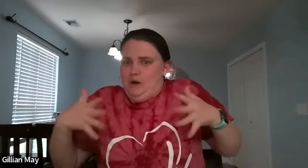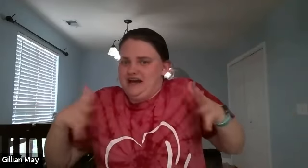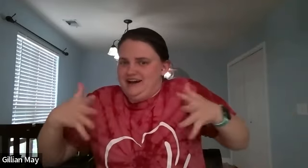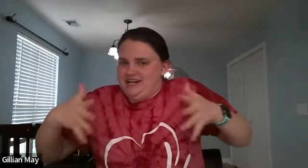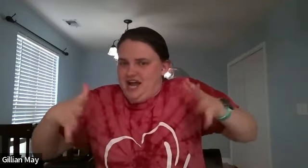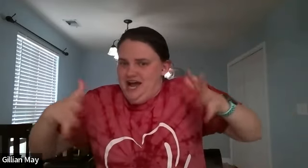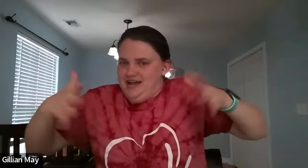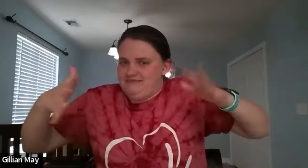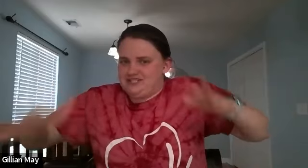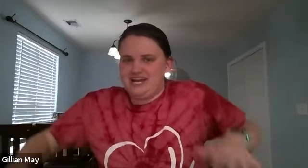my gosh, I'm going to shake.